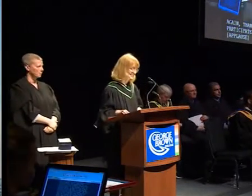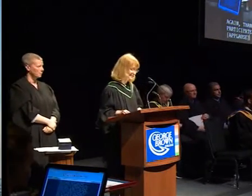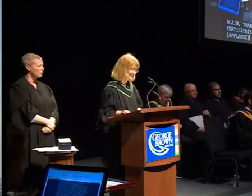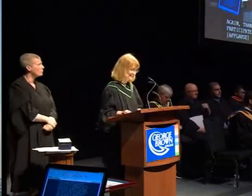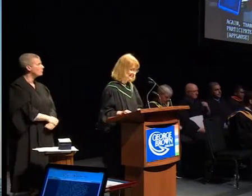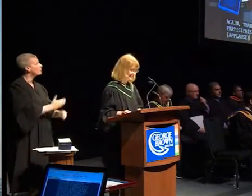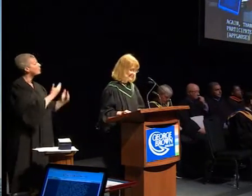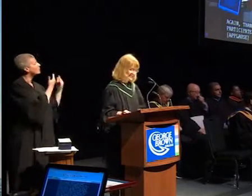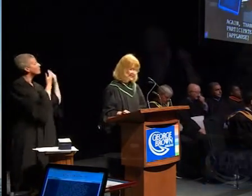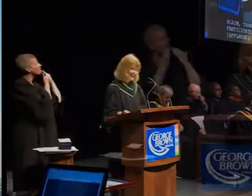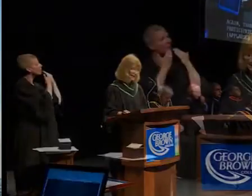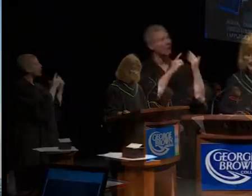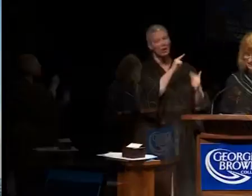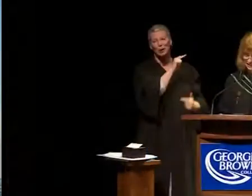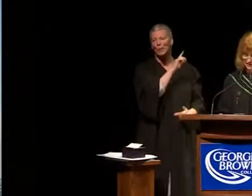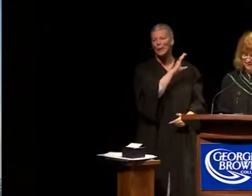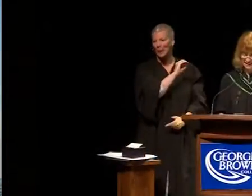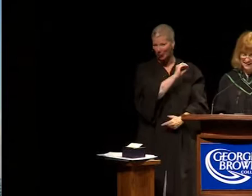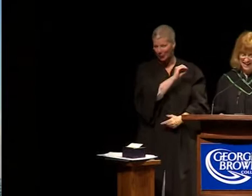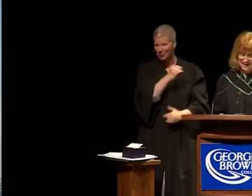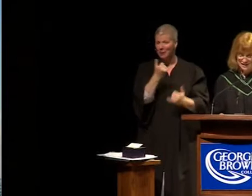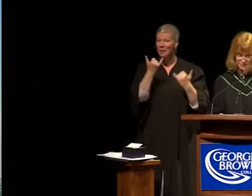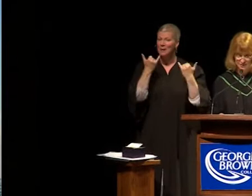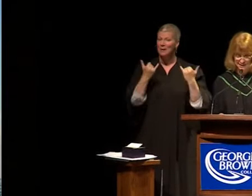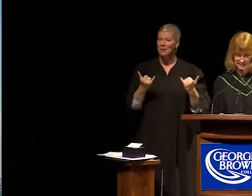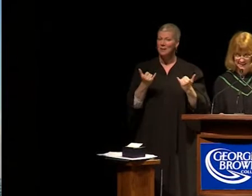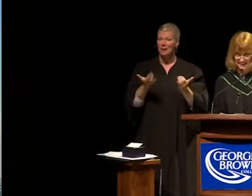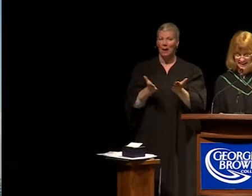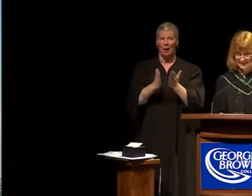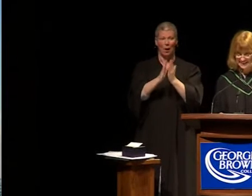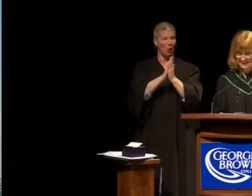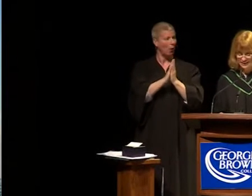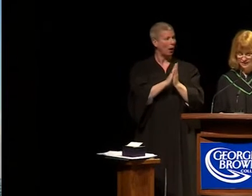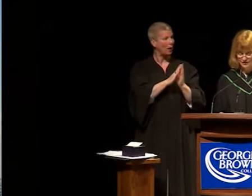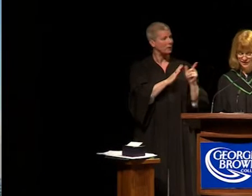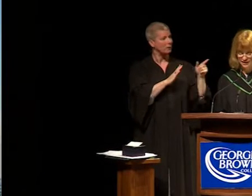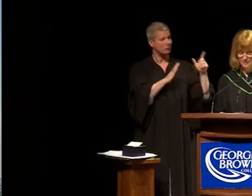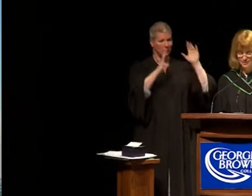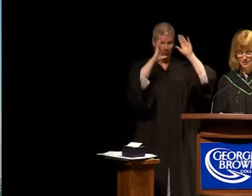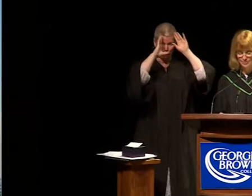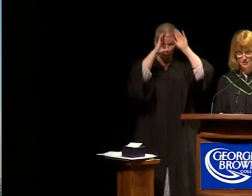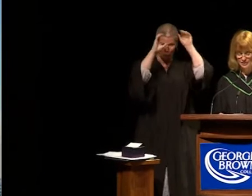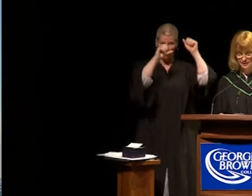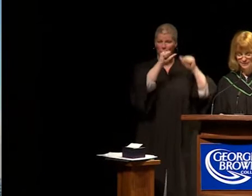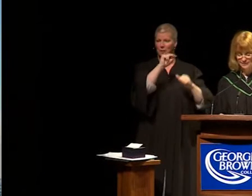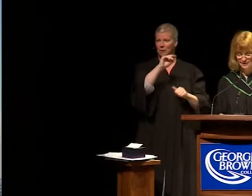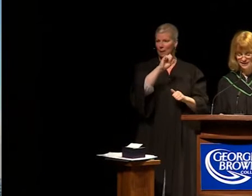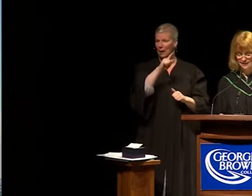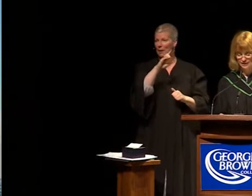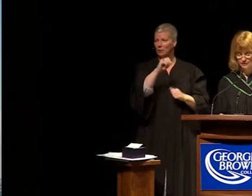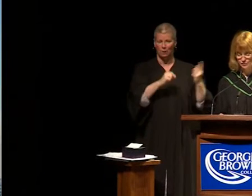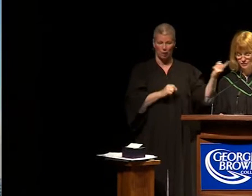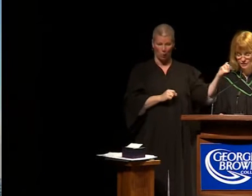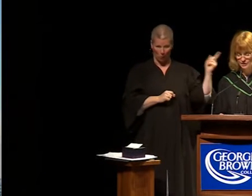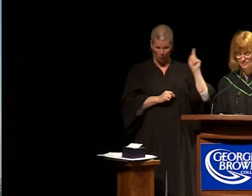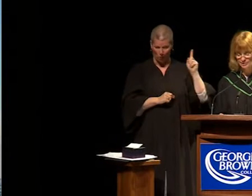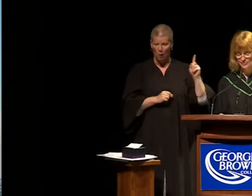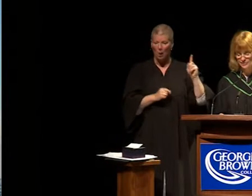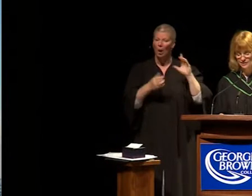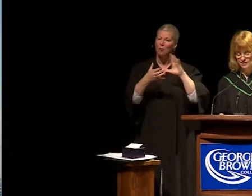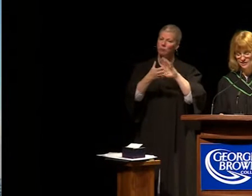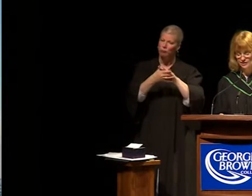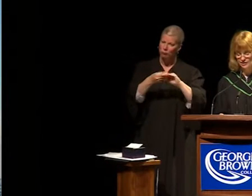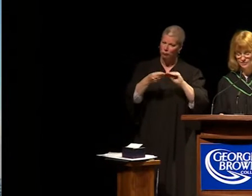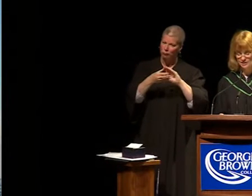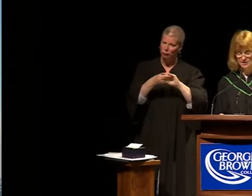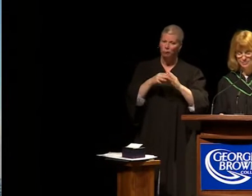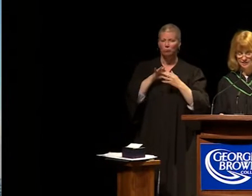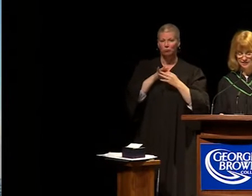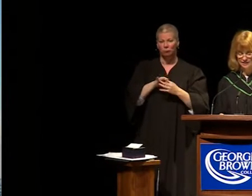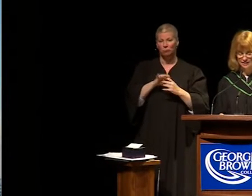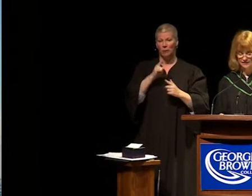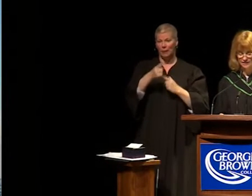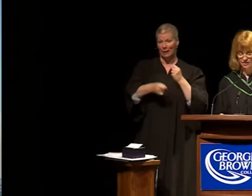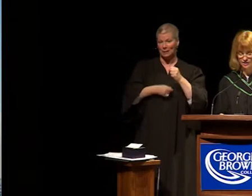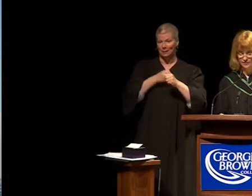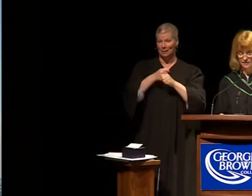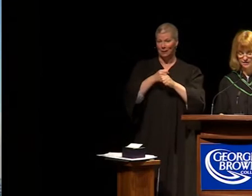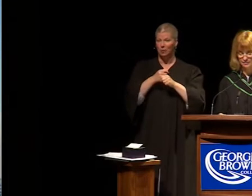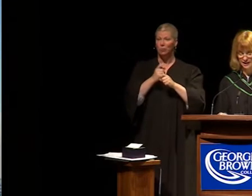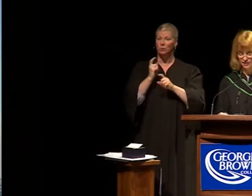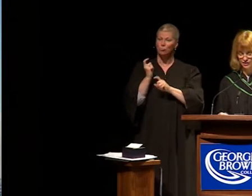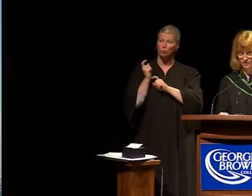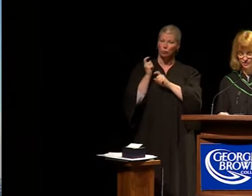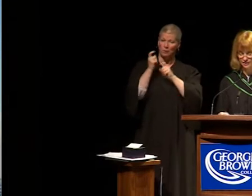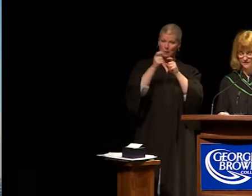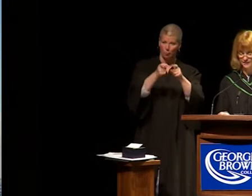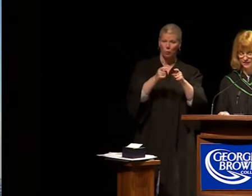Thank you, Leo. I would now like to ask President Ann Sato to come to the podium to say a few words about this year's recipient of an